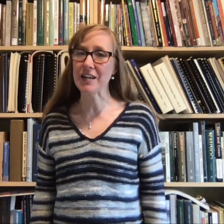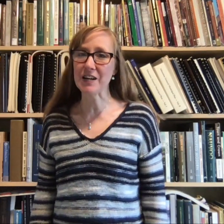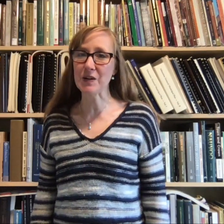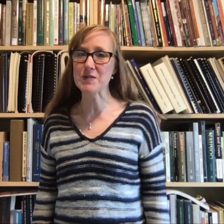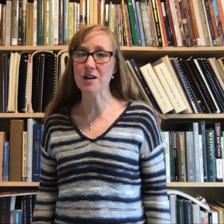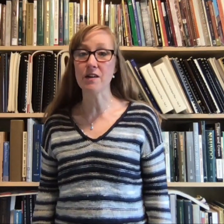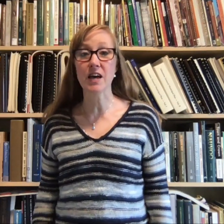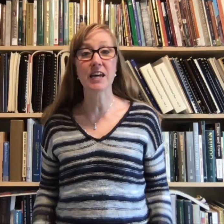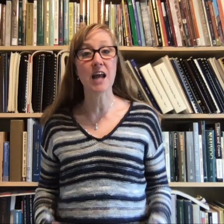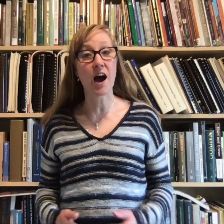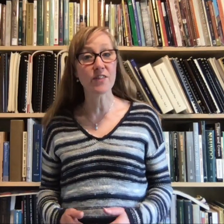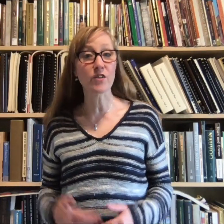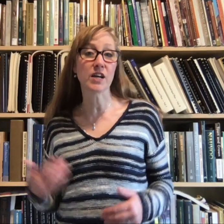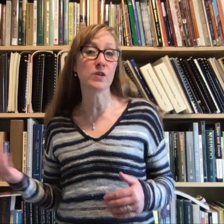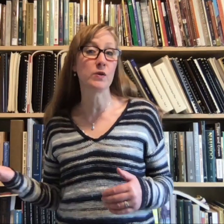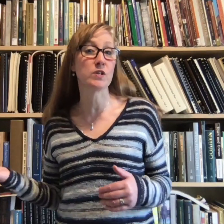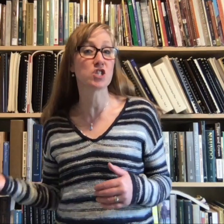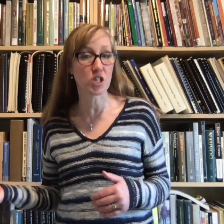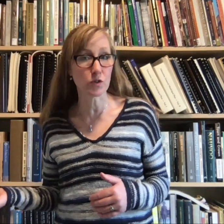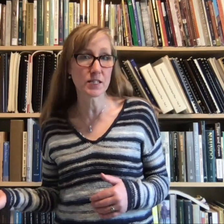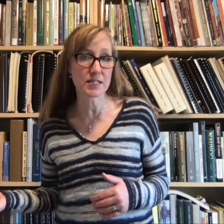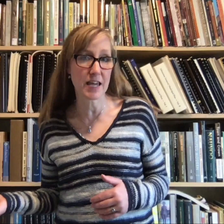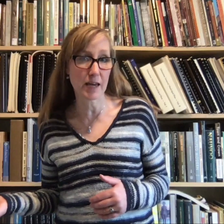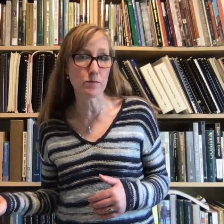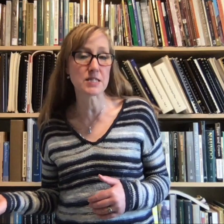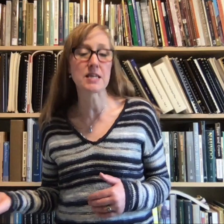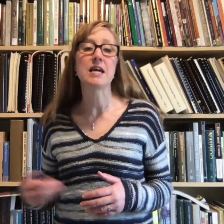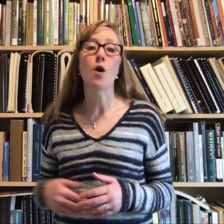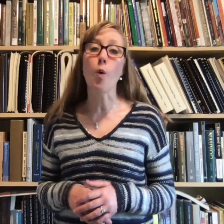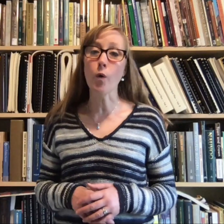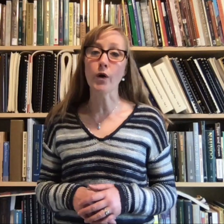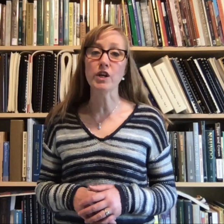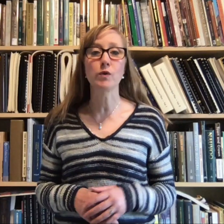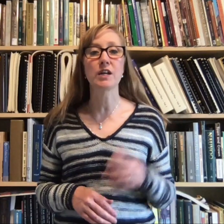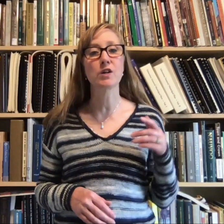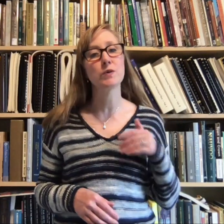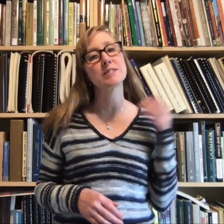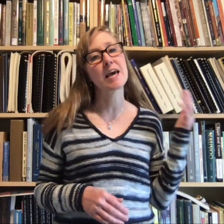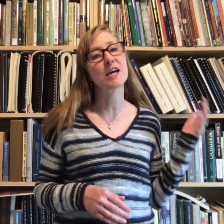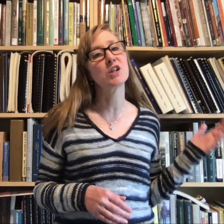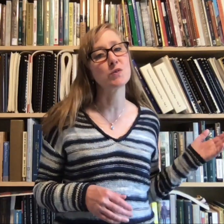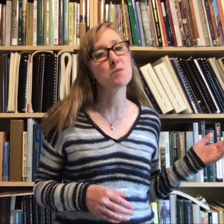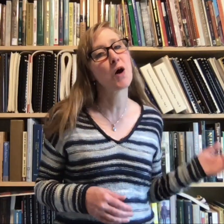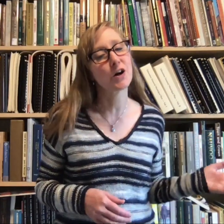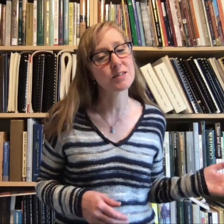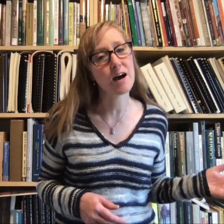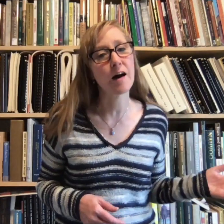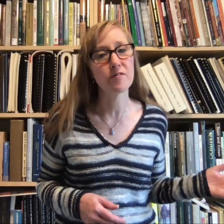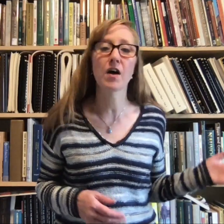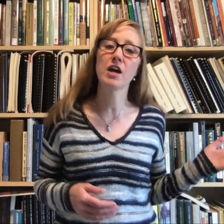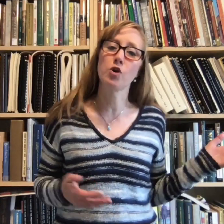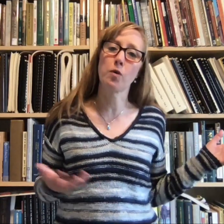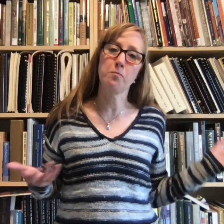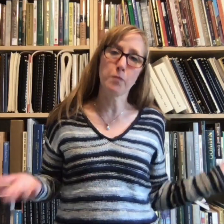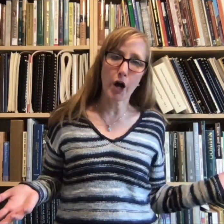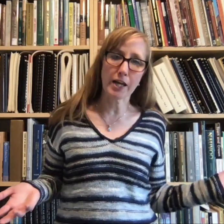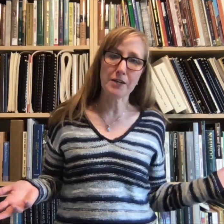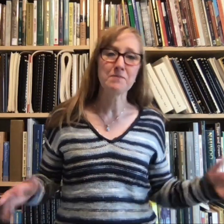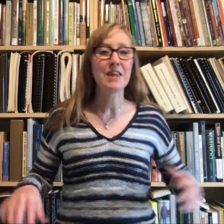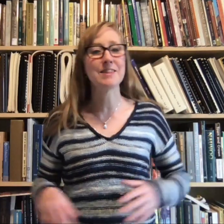hello song that can either include children's names or you can include saying hello to parts of your body. This